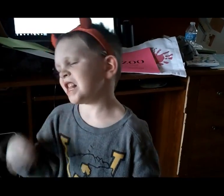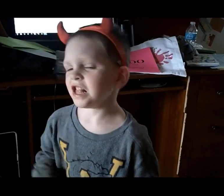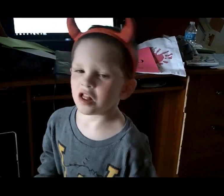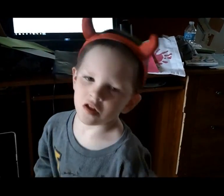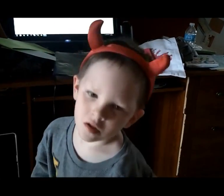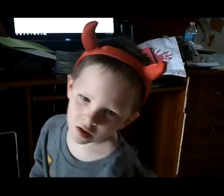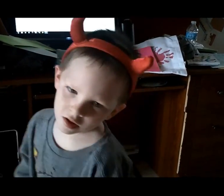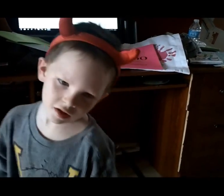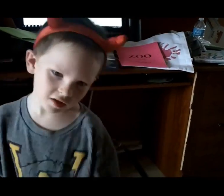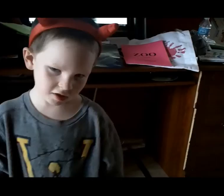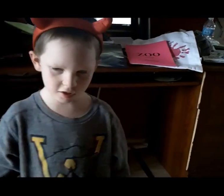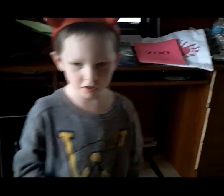Outside,